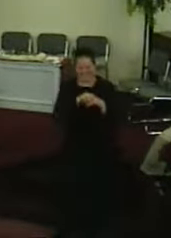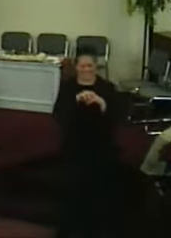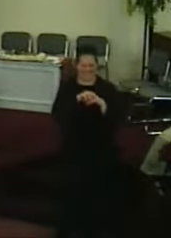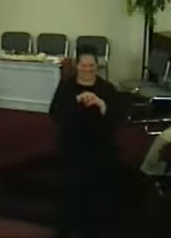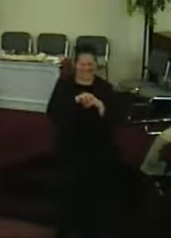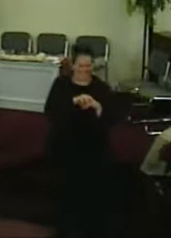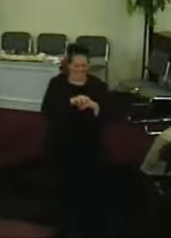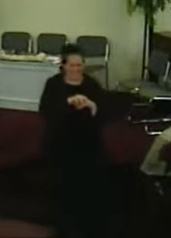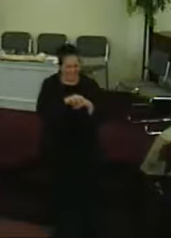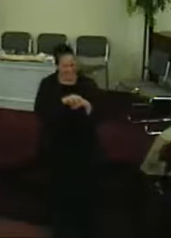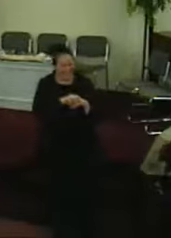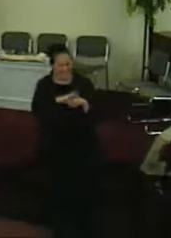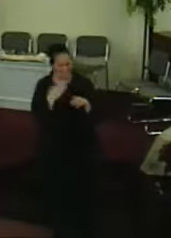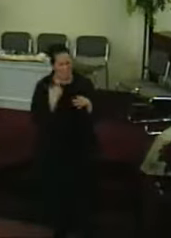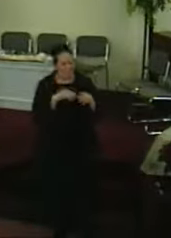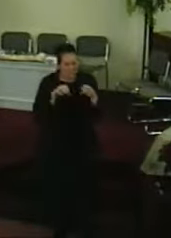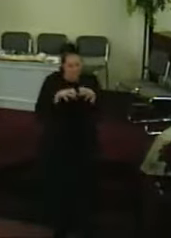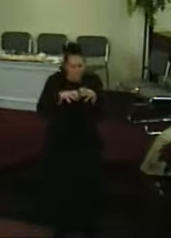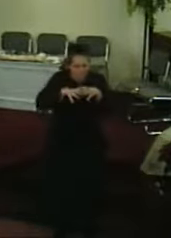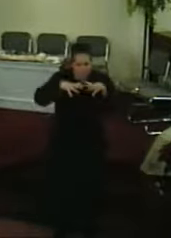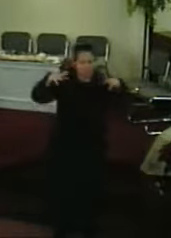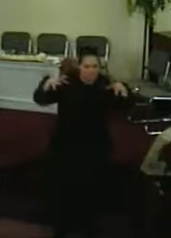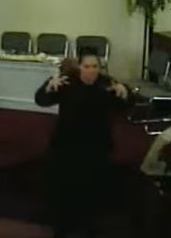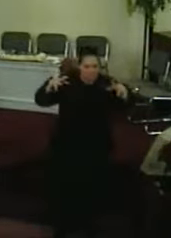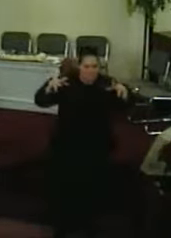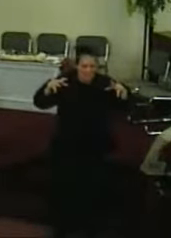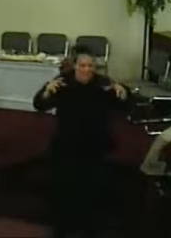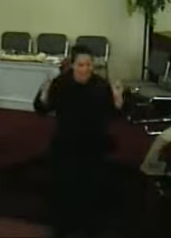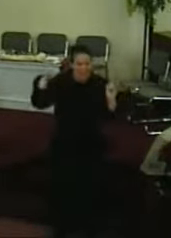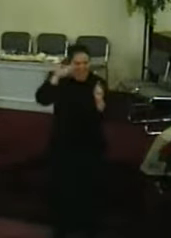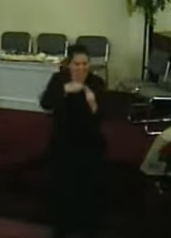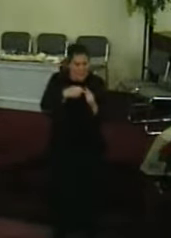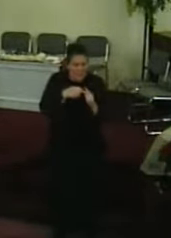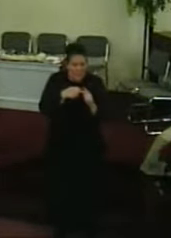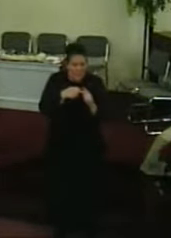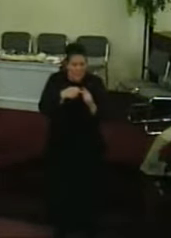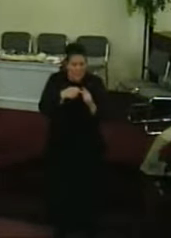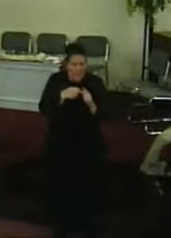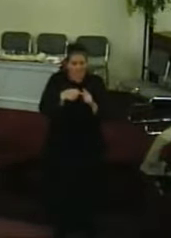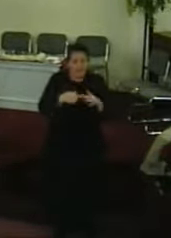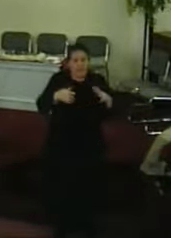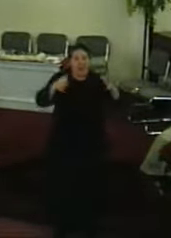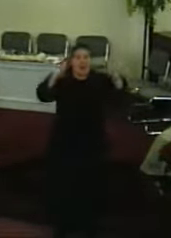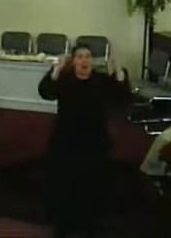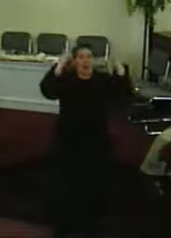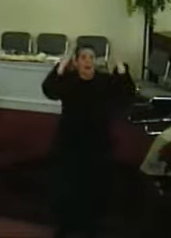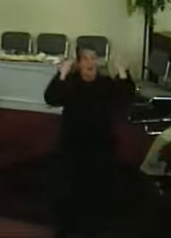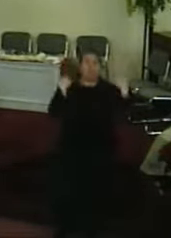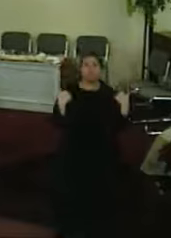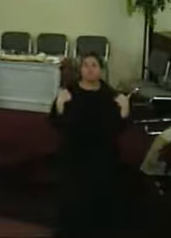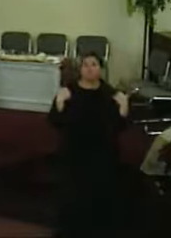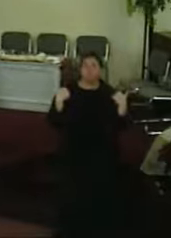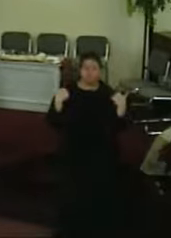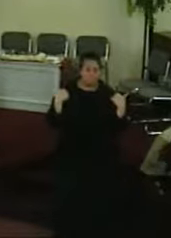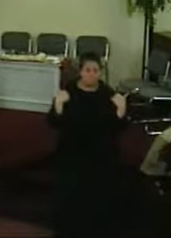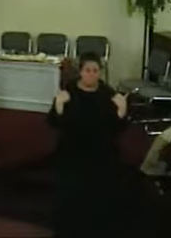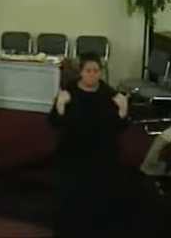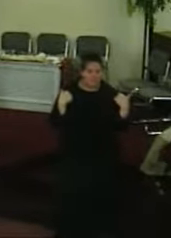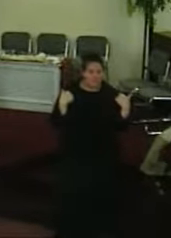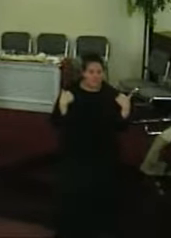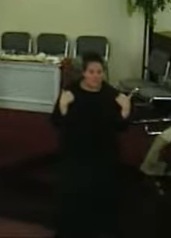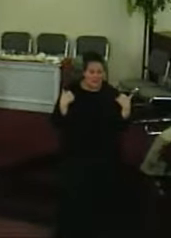We could blow that thing up until it took up our whole vision. And this